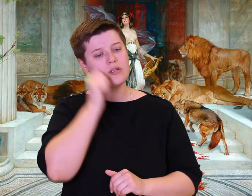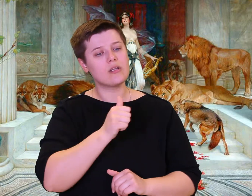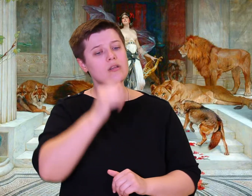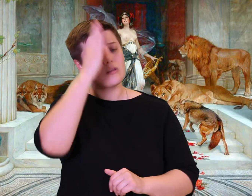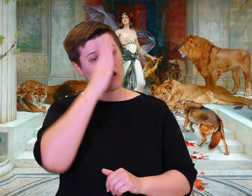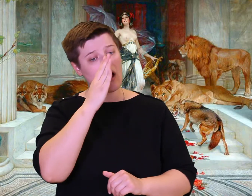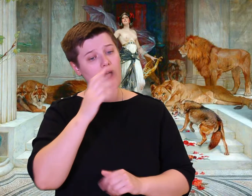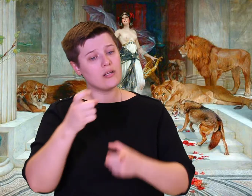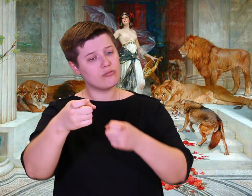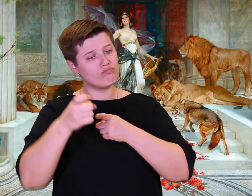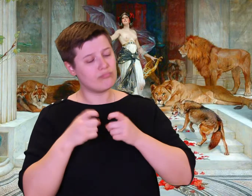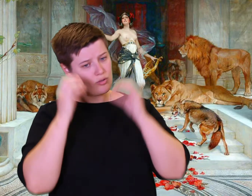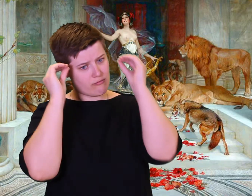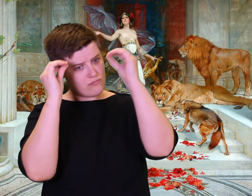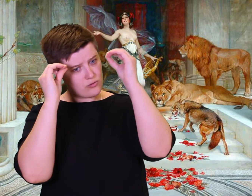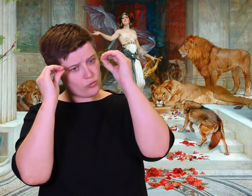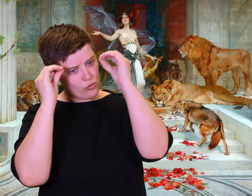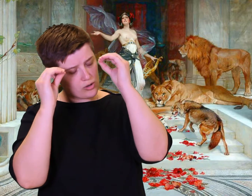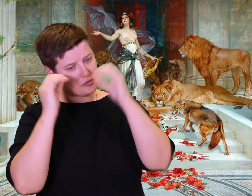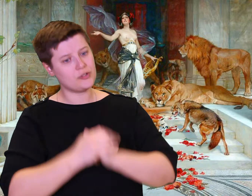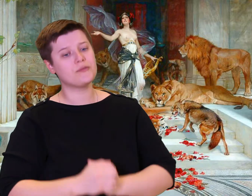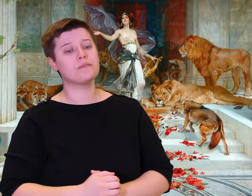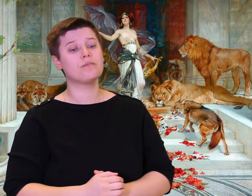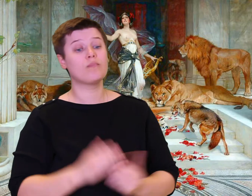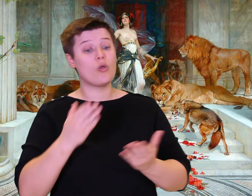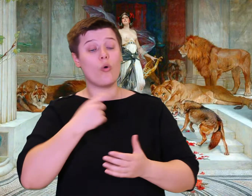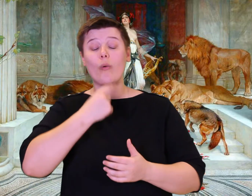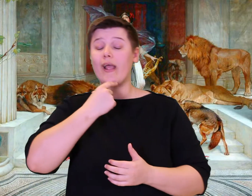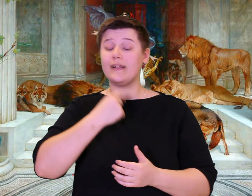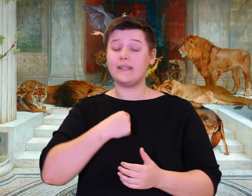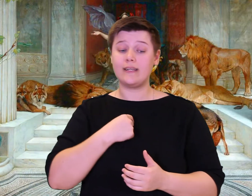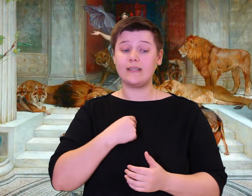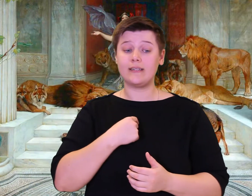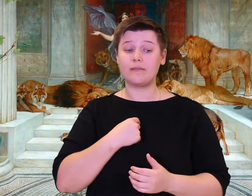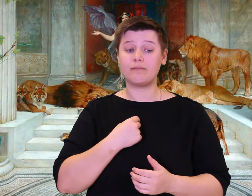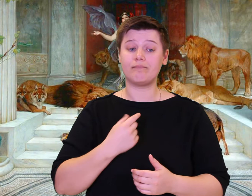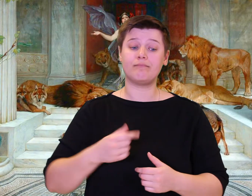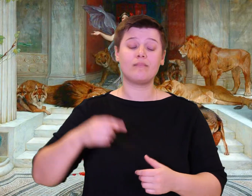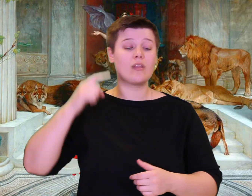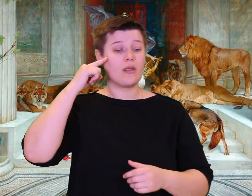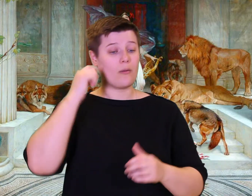The prophet will soon come, and he will tell you of your journey, measured out across the